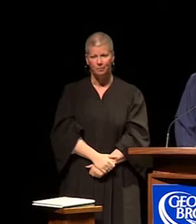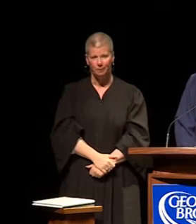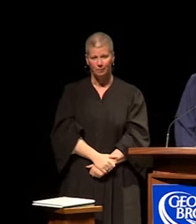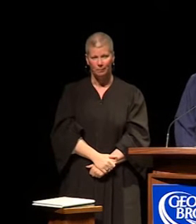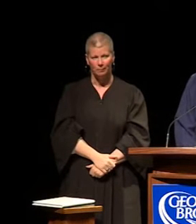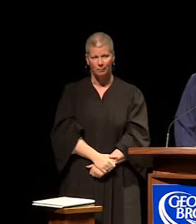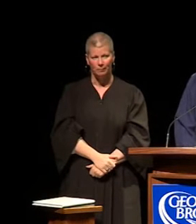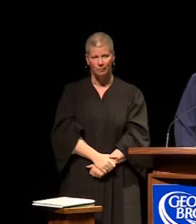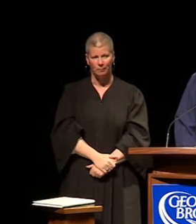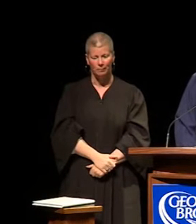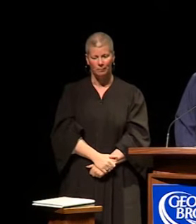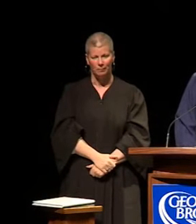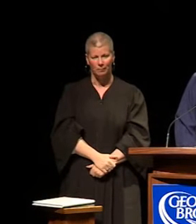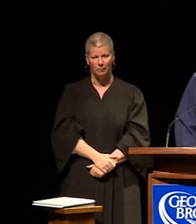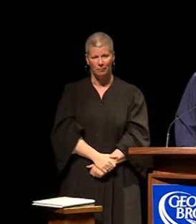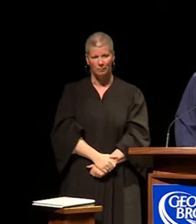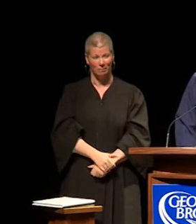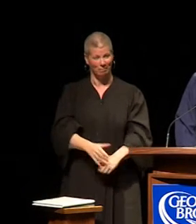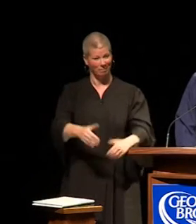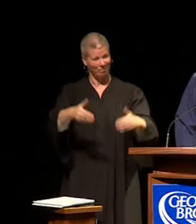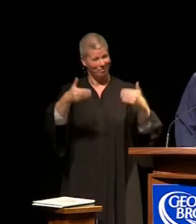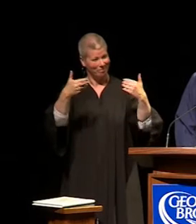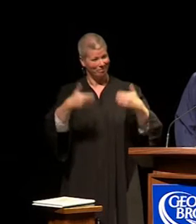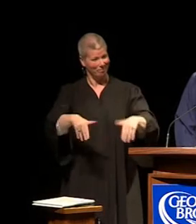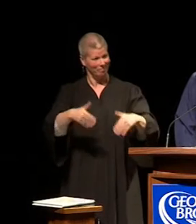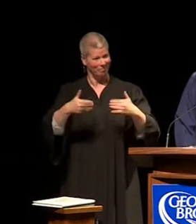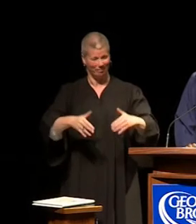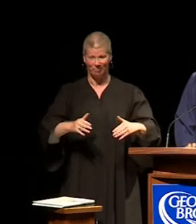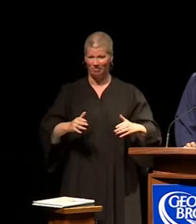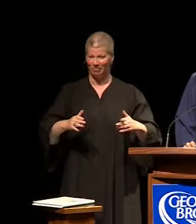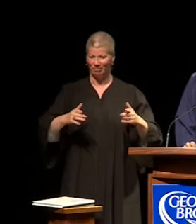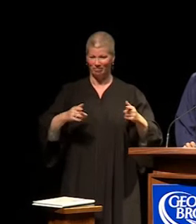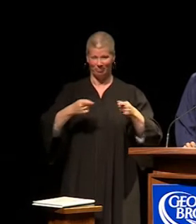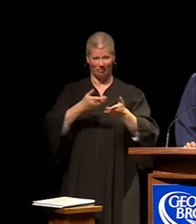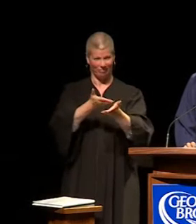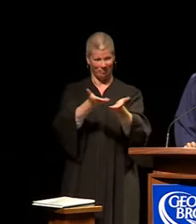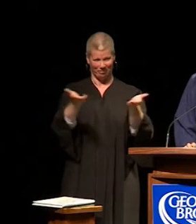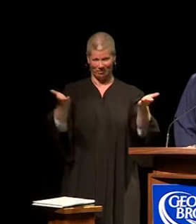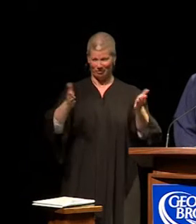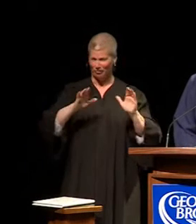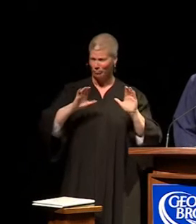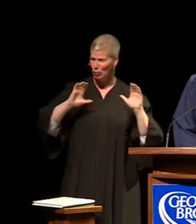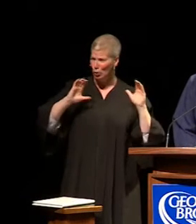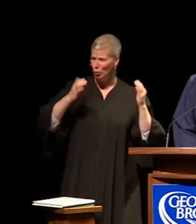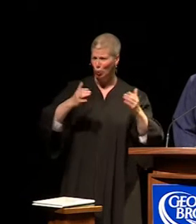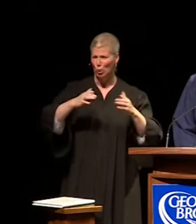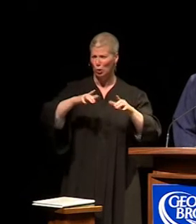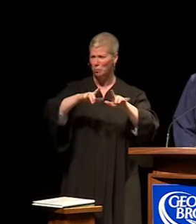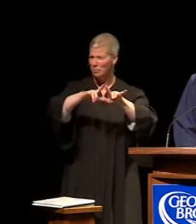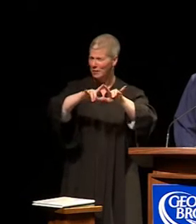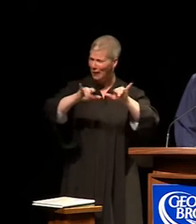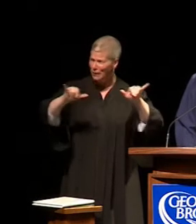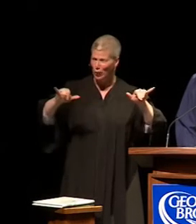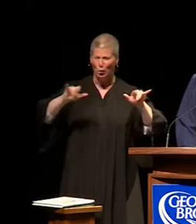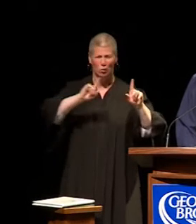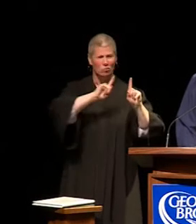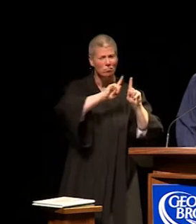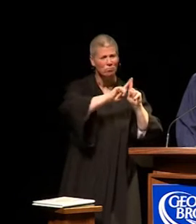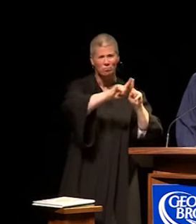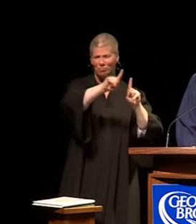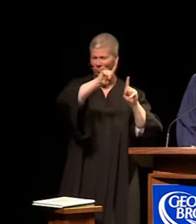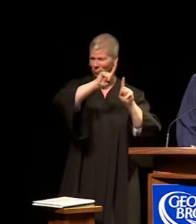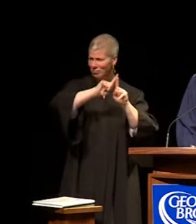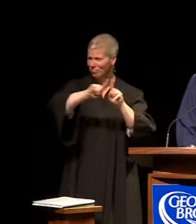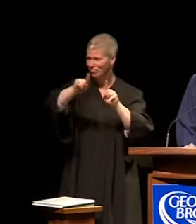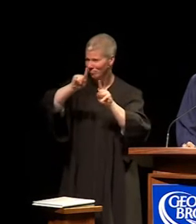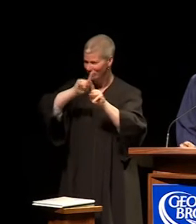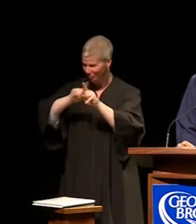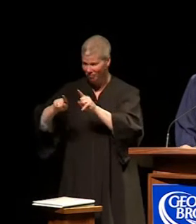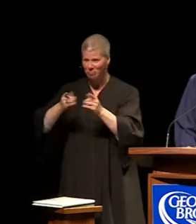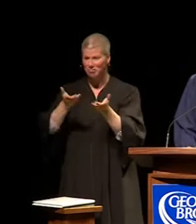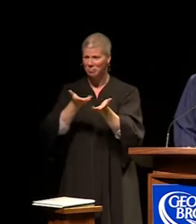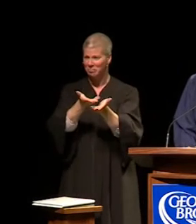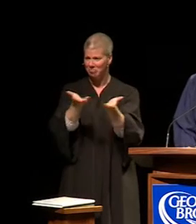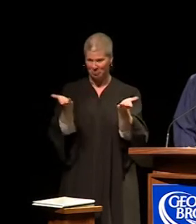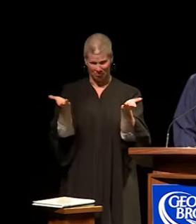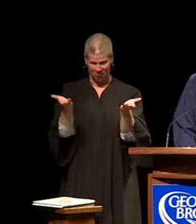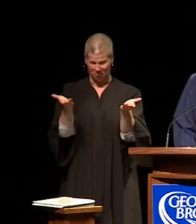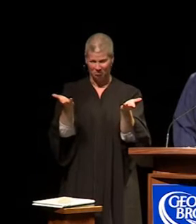It's amazing how such a group, or how such a diverse group of individuals who had never